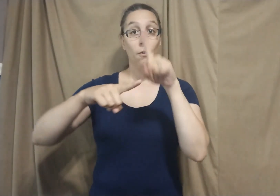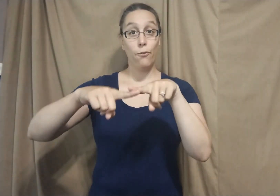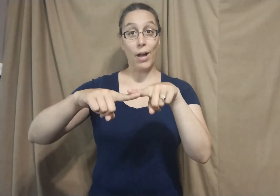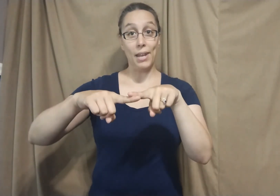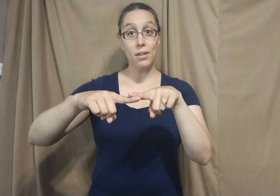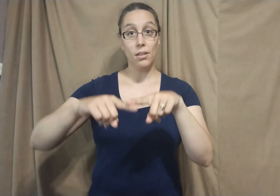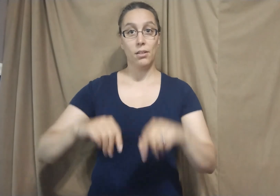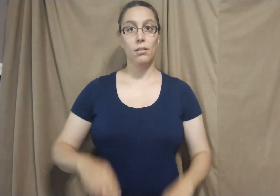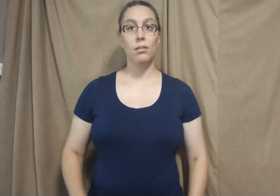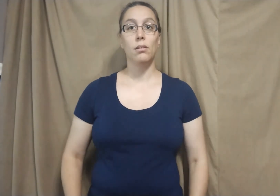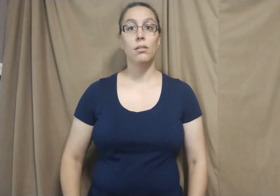fun,